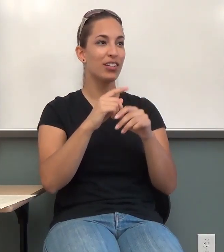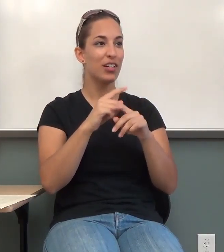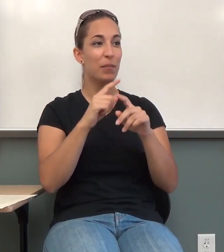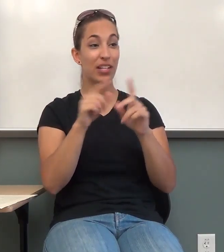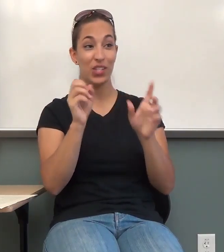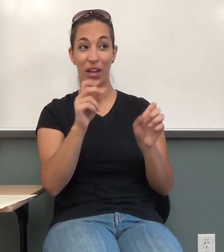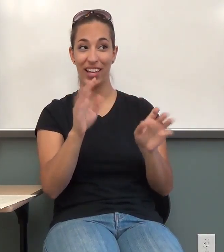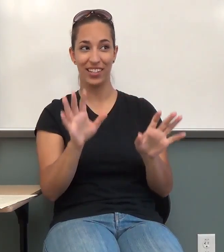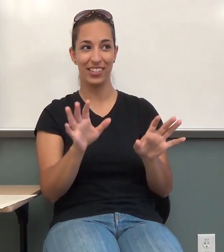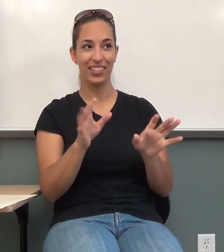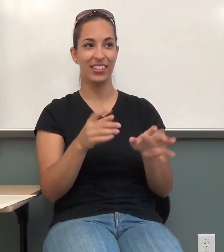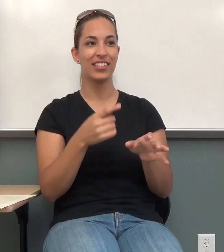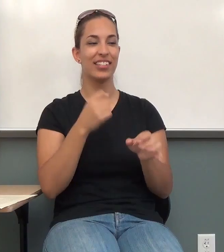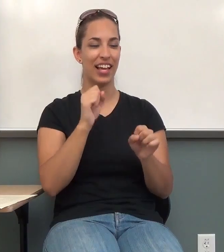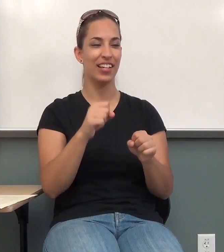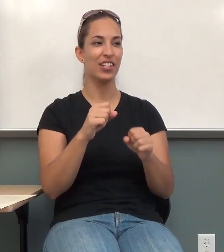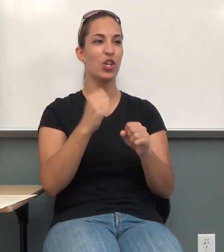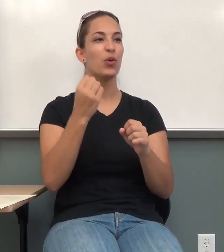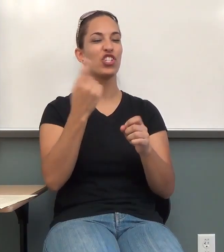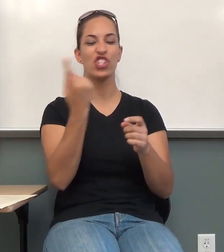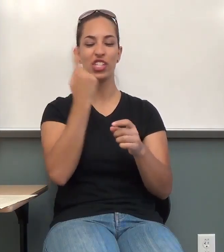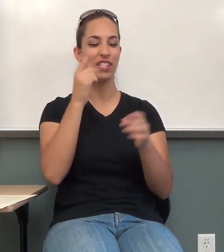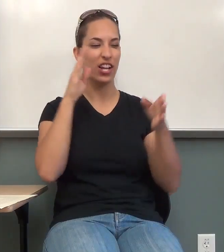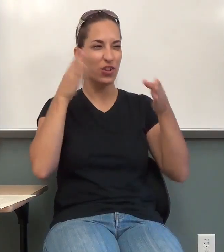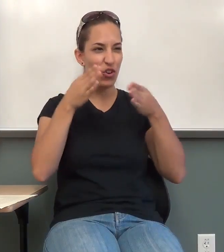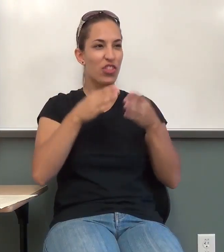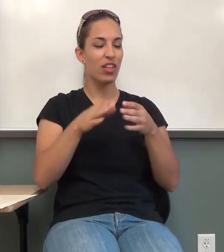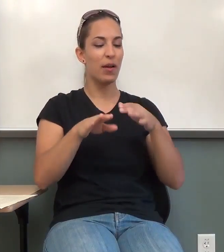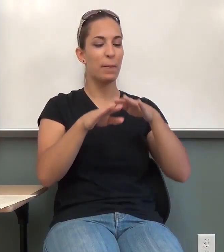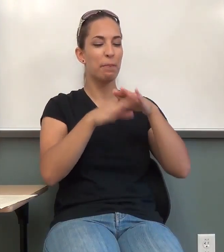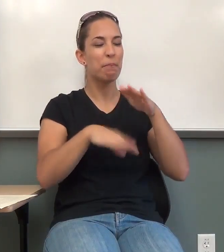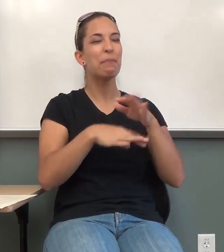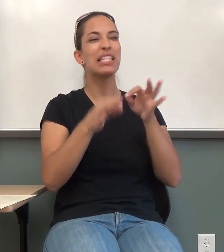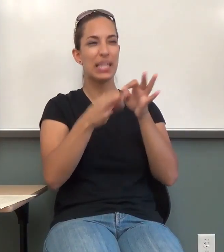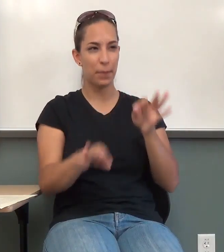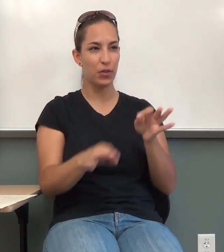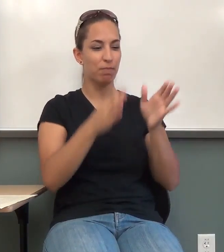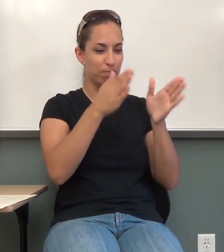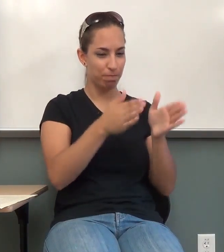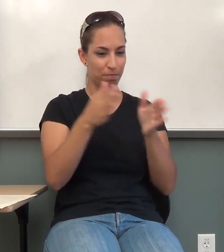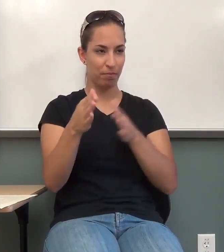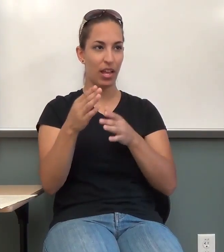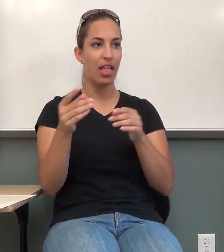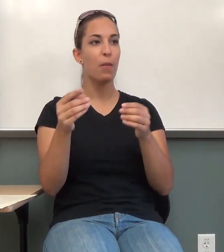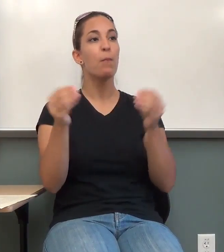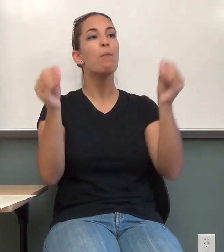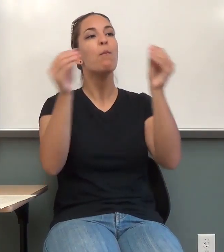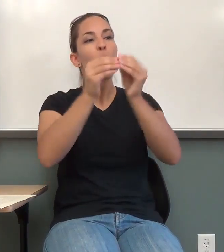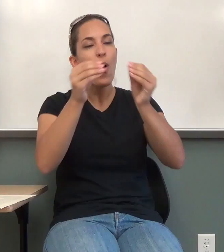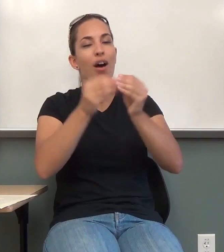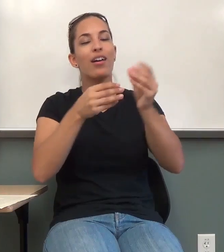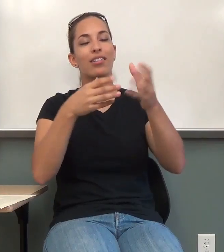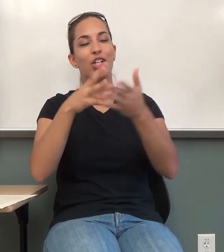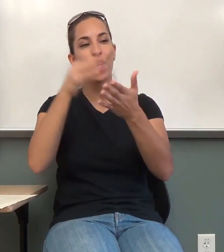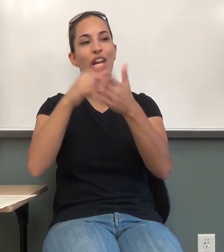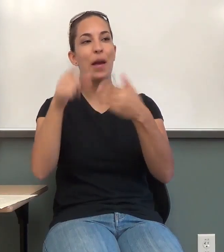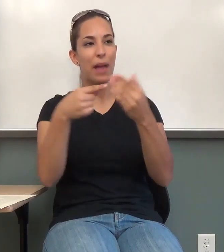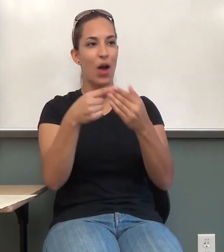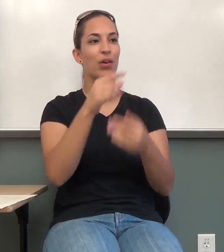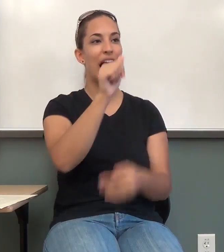okay? Yeah. Okay, cool. So let's just stick with the basics for right now, and then we'll move forward with more information about adjectives and adverbs later on as we continue our study,